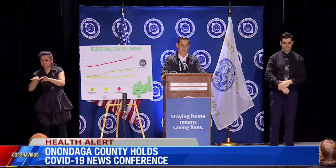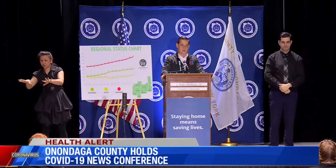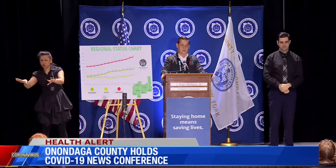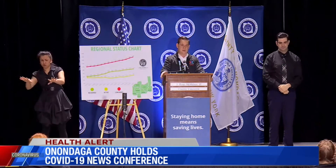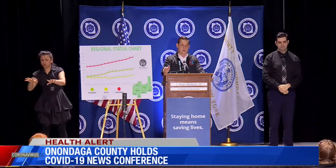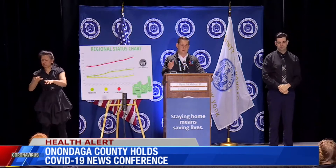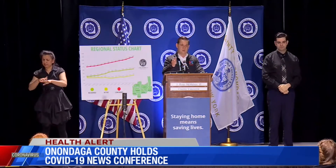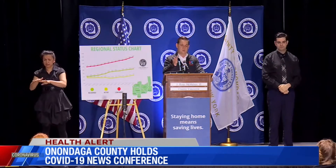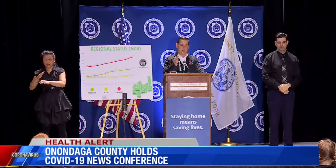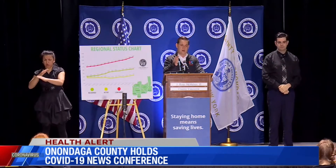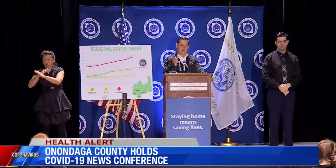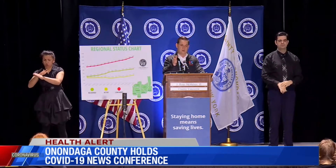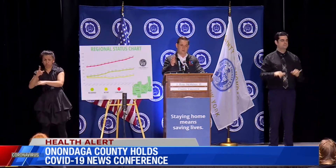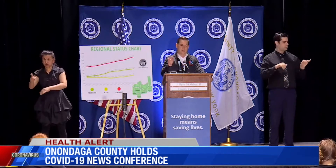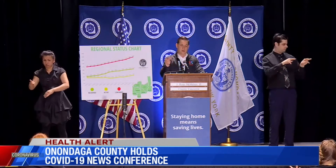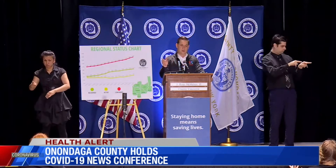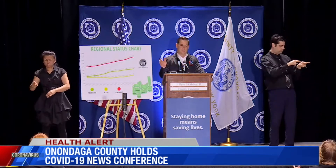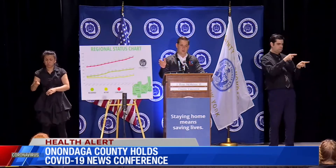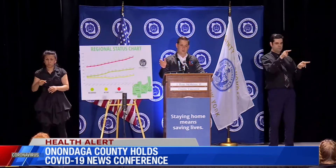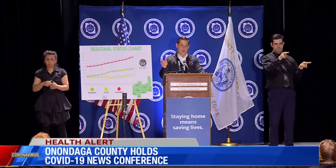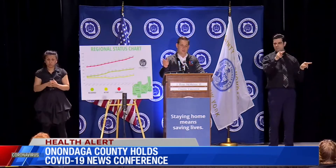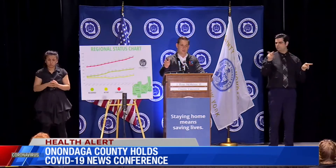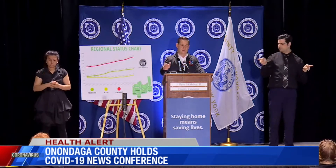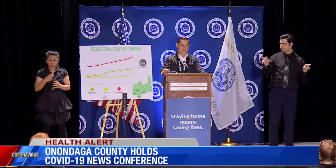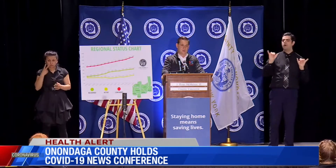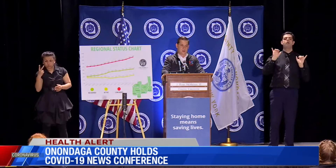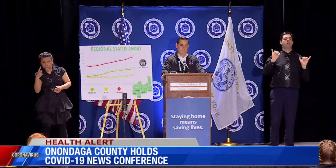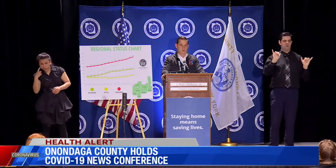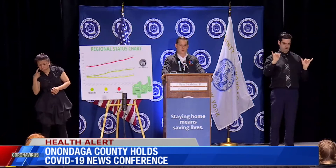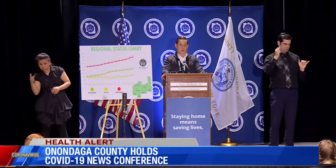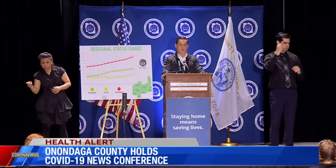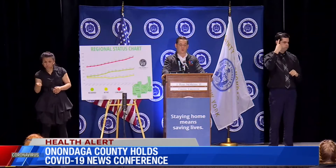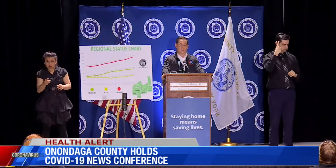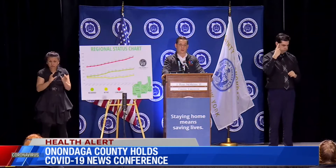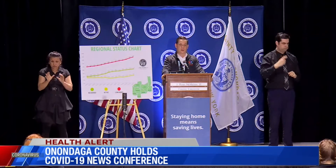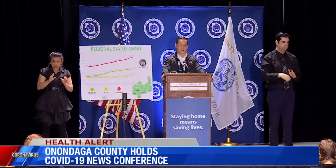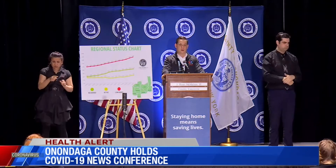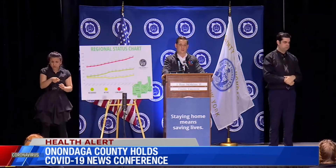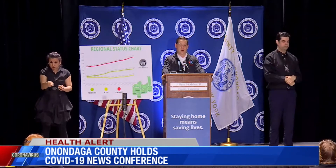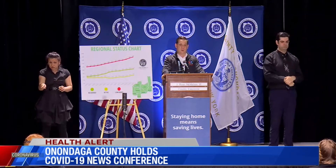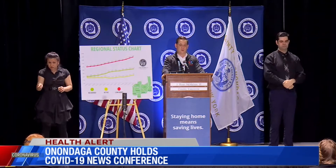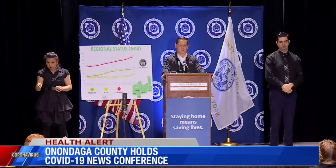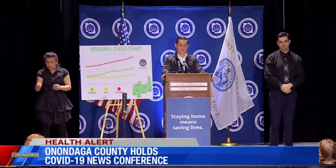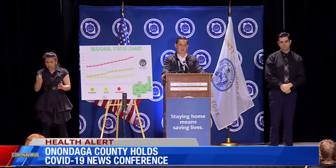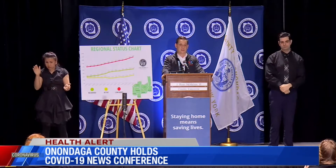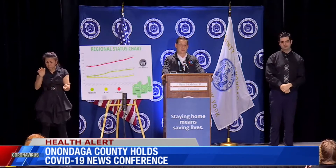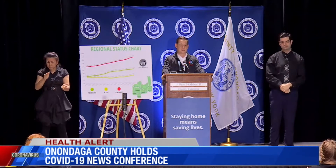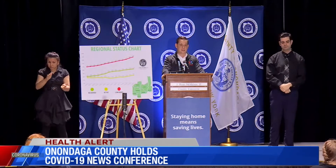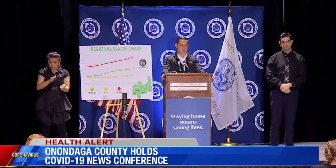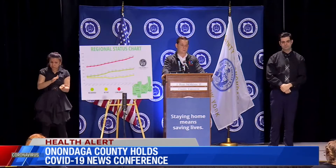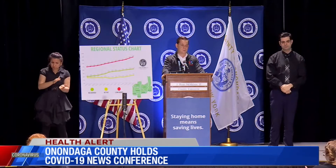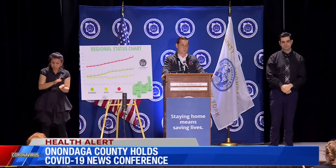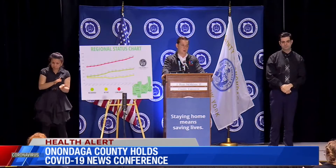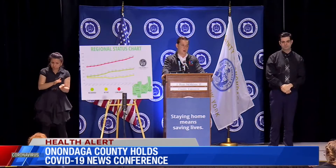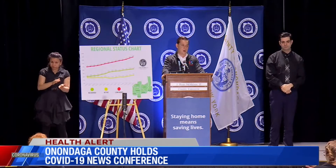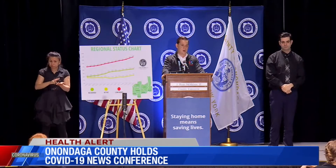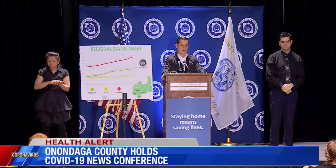If we see community spread trending in the right direction, that means we're all doing a nice job with physical